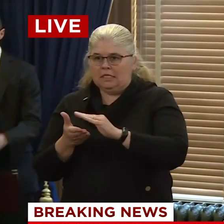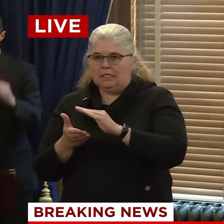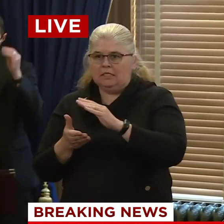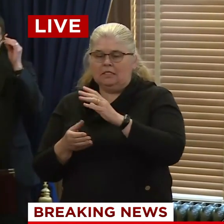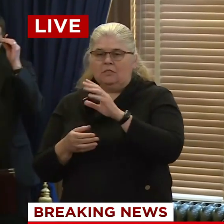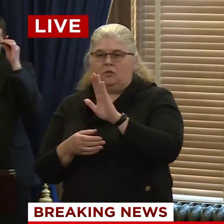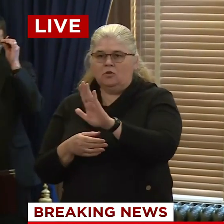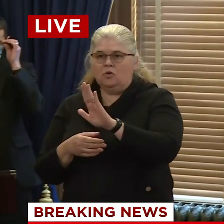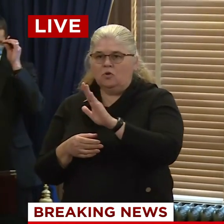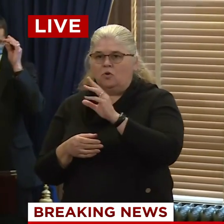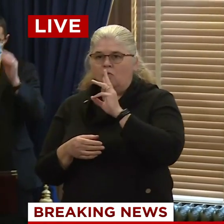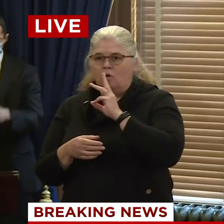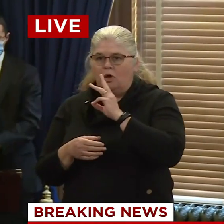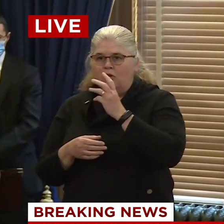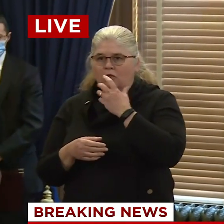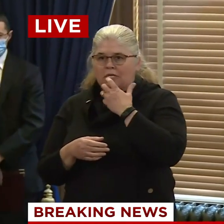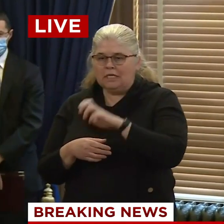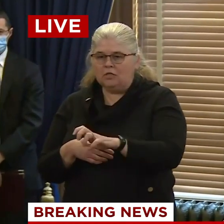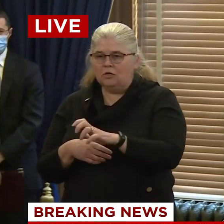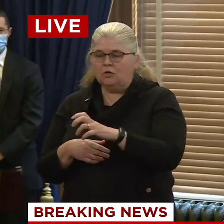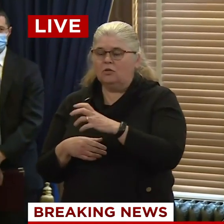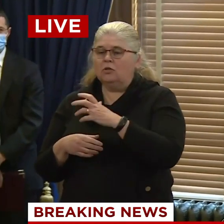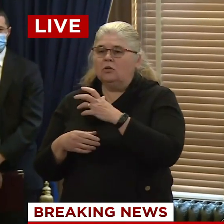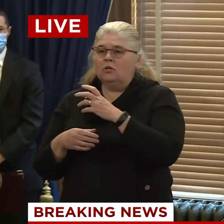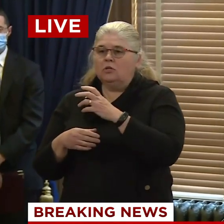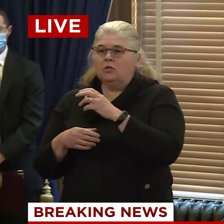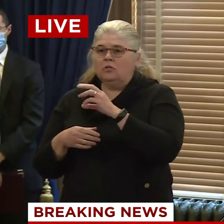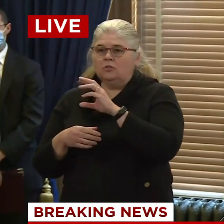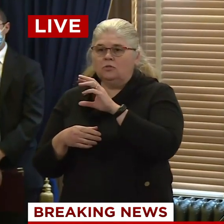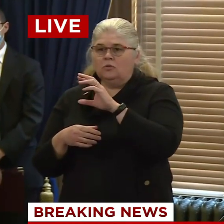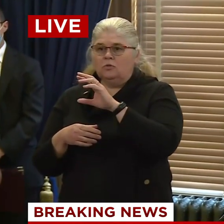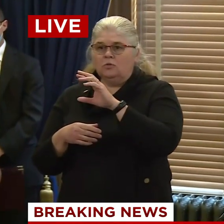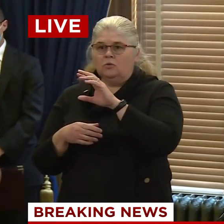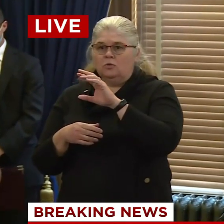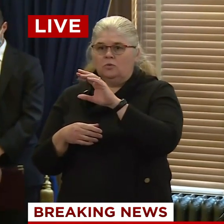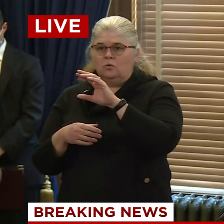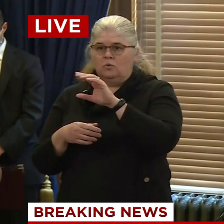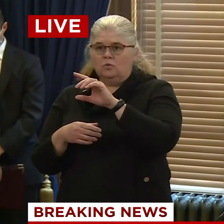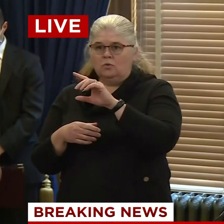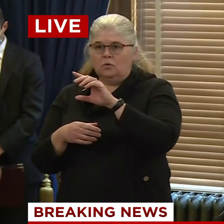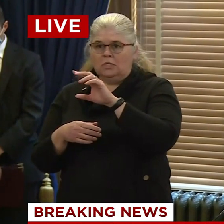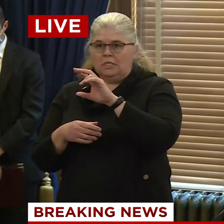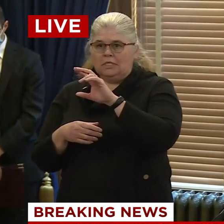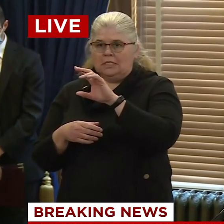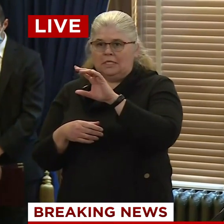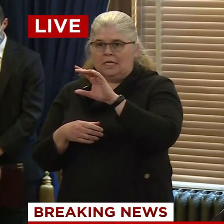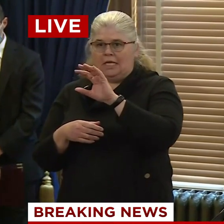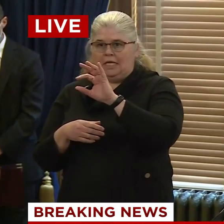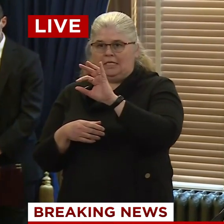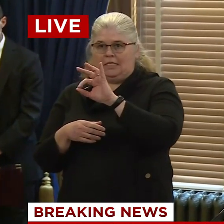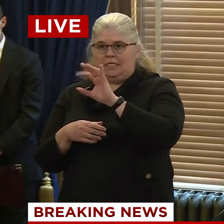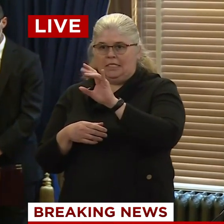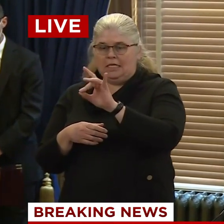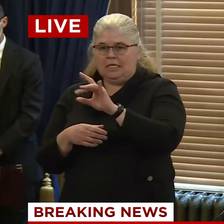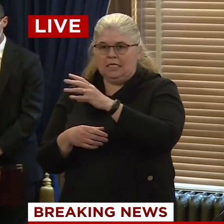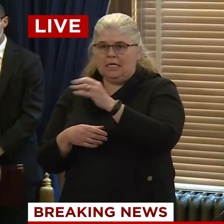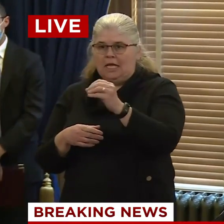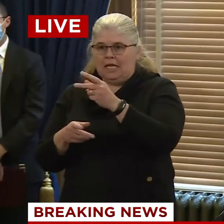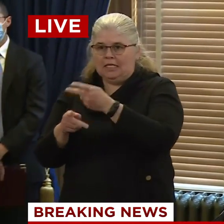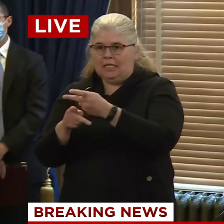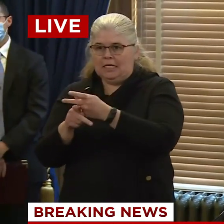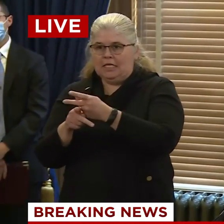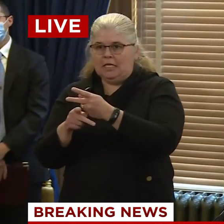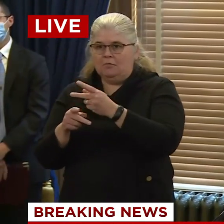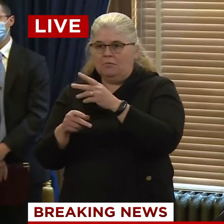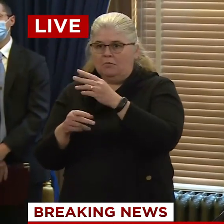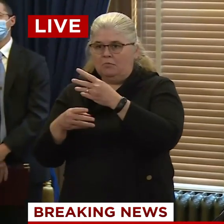120 degrees. Seal any leaks around doors and windows, and close your blinds and curtains to keep warm air inside